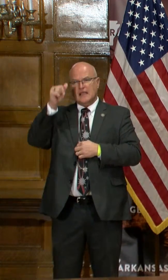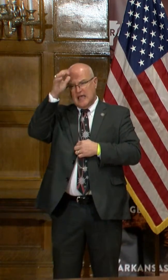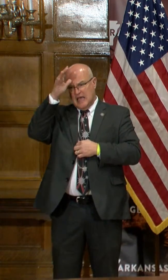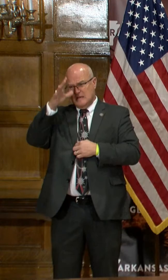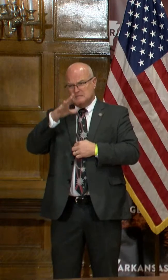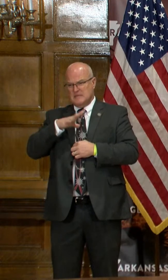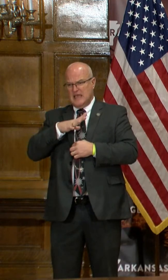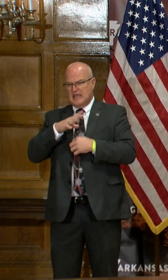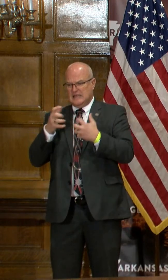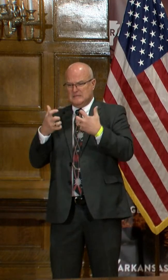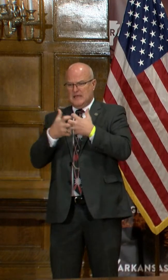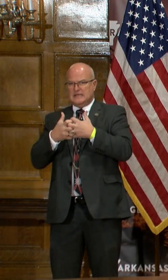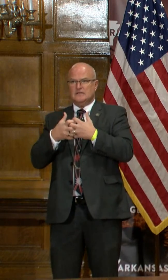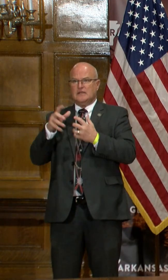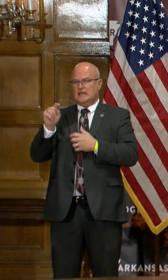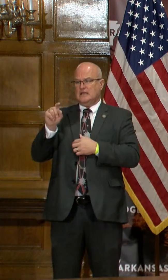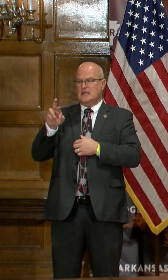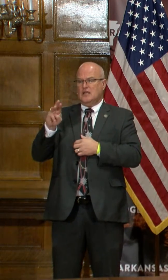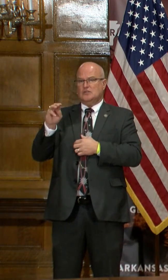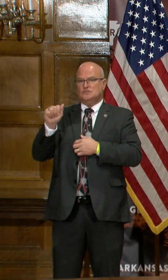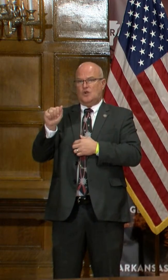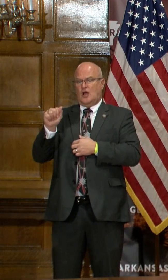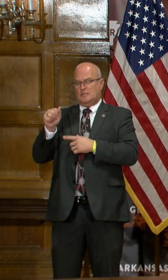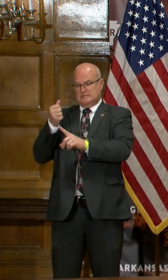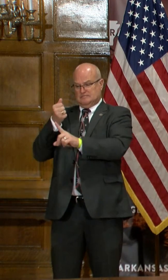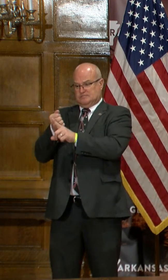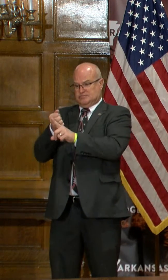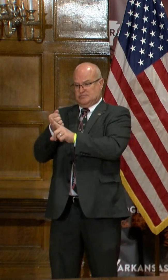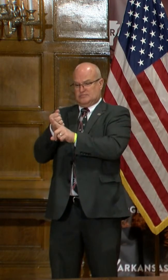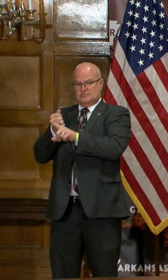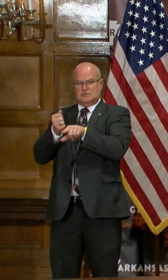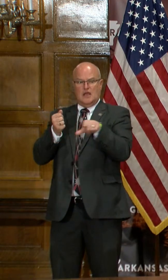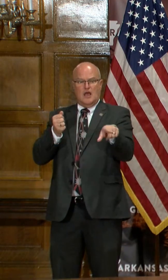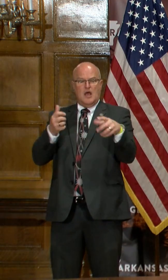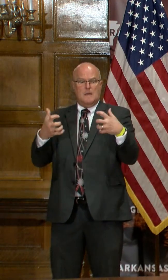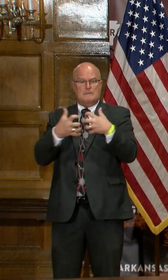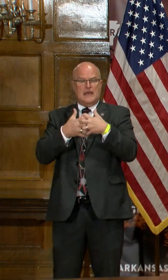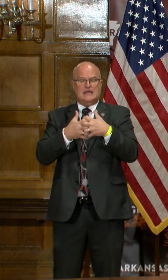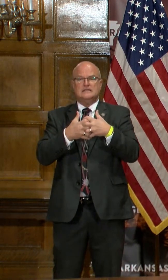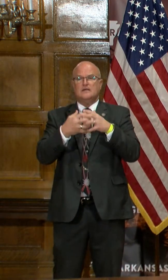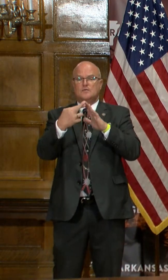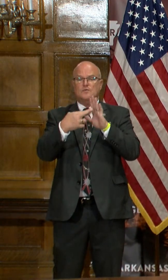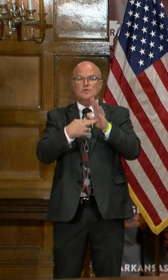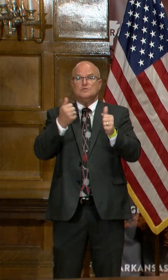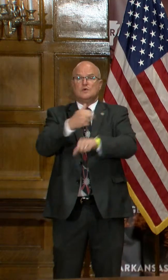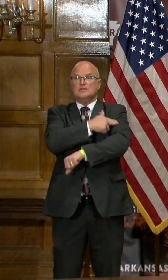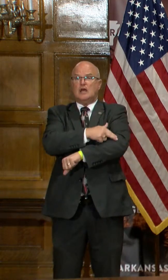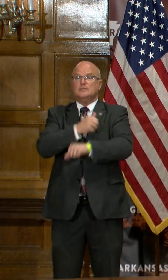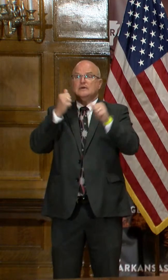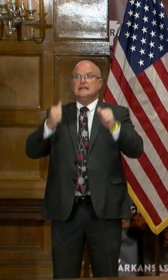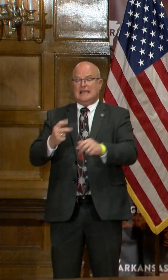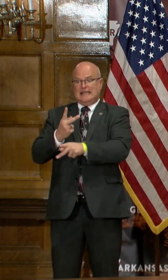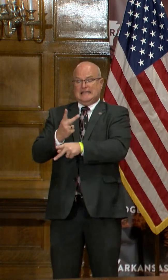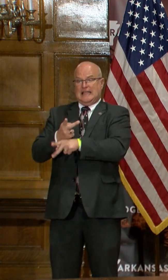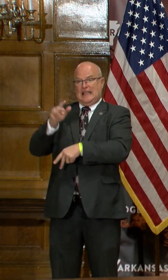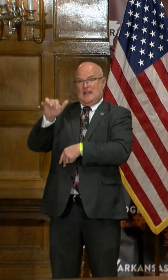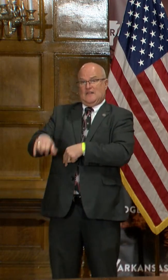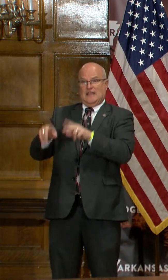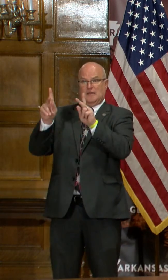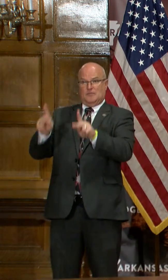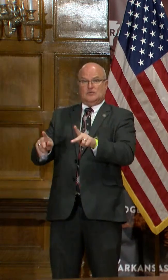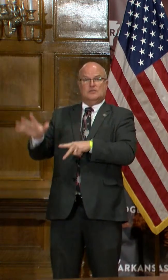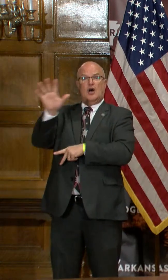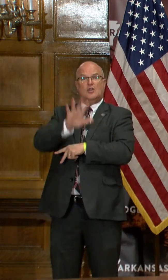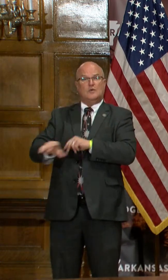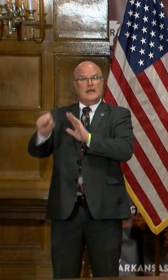about certain types of trauma that's received in a hospital around the state, and it matches up with rules about which hospitals can care for those trauma patients across the